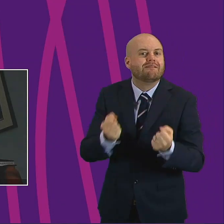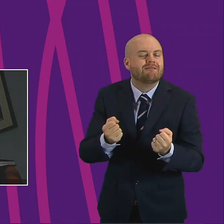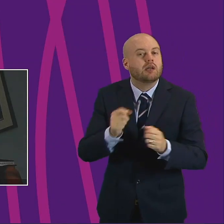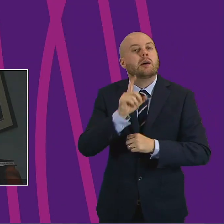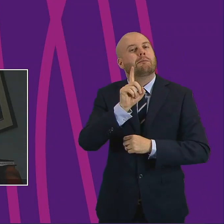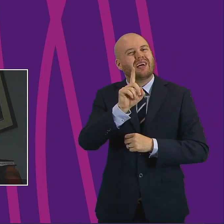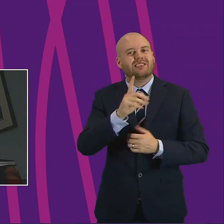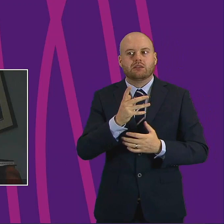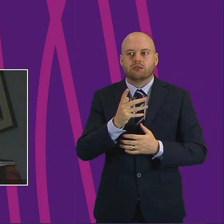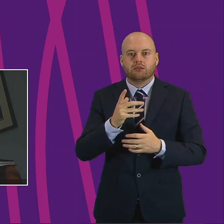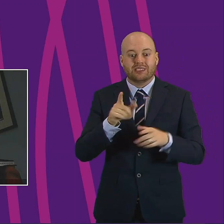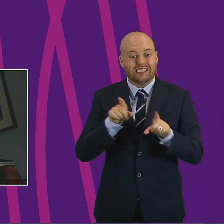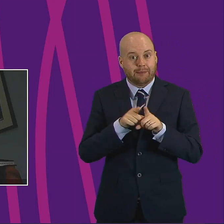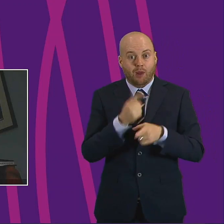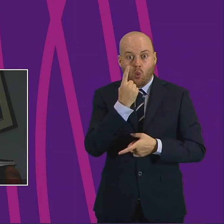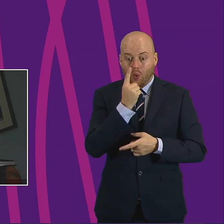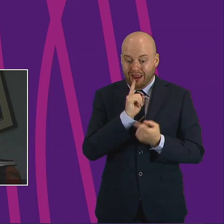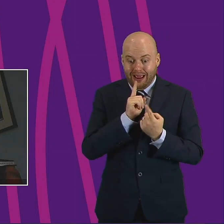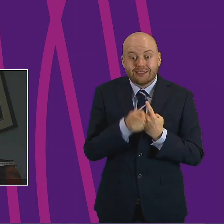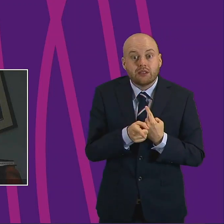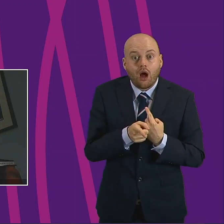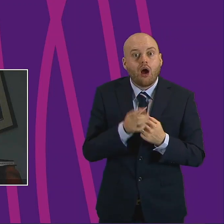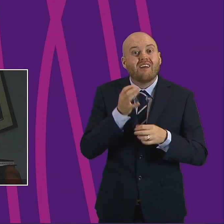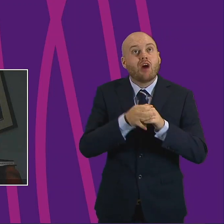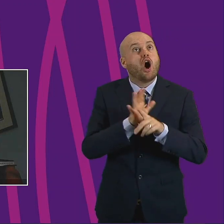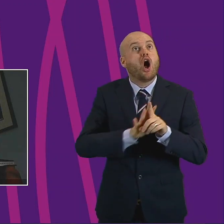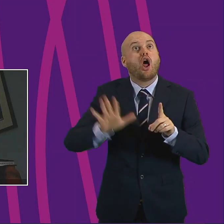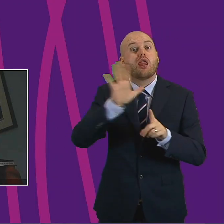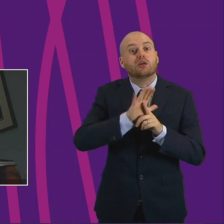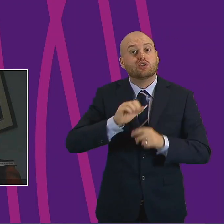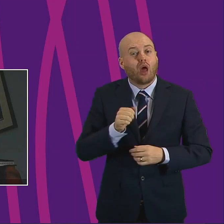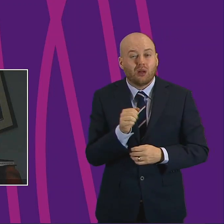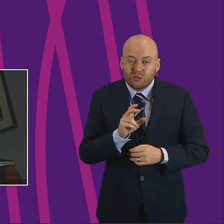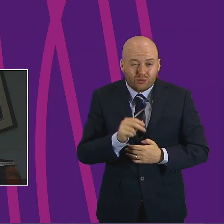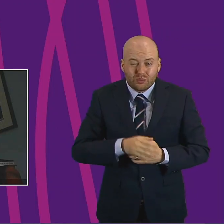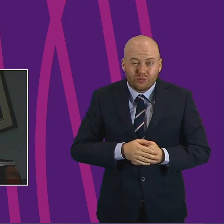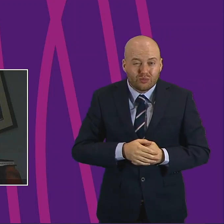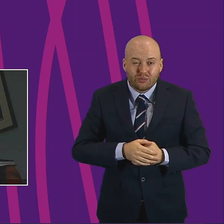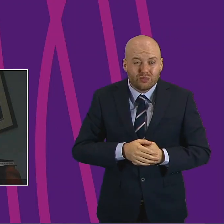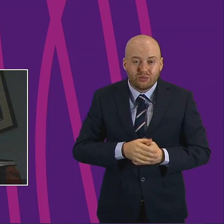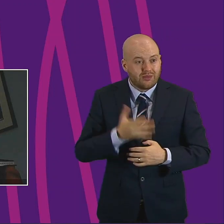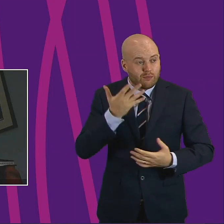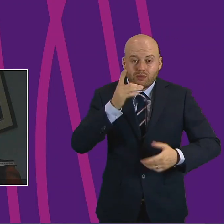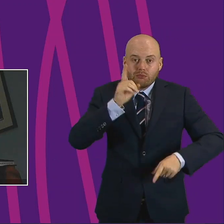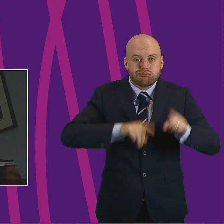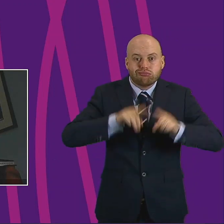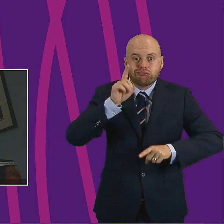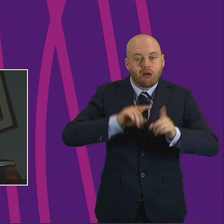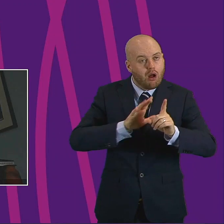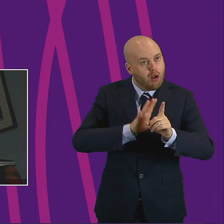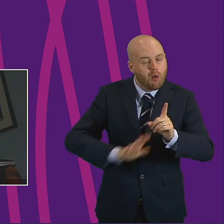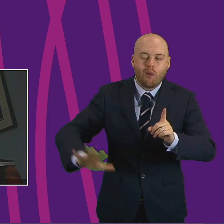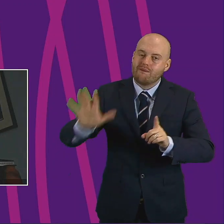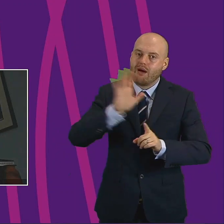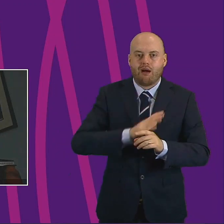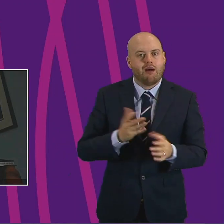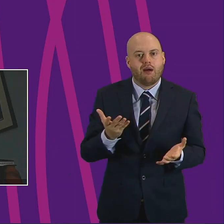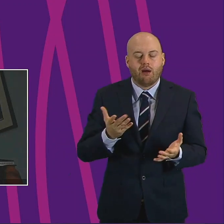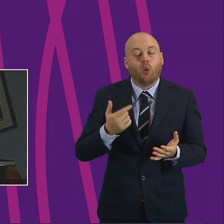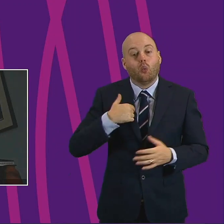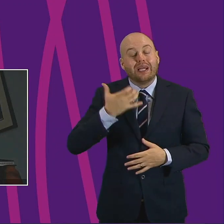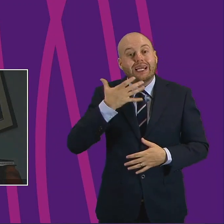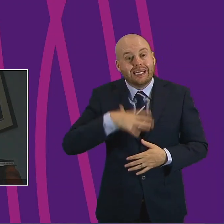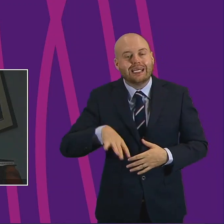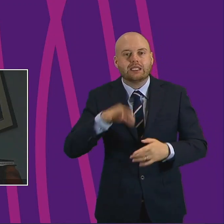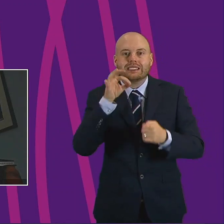the country. But what we will be looking for in the plans that come forward from local authorities is detail on how they are maximising the